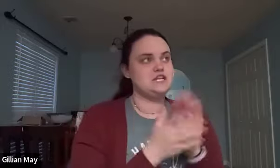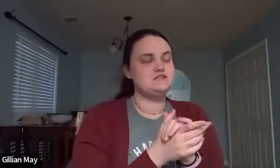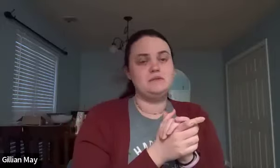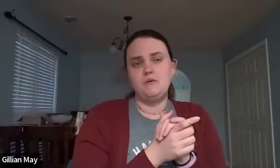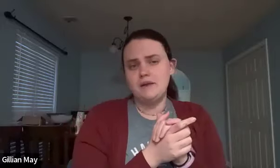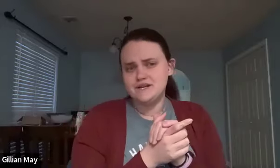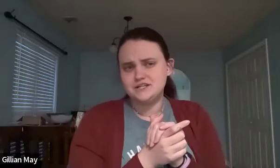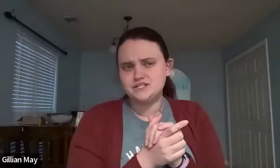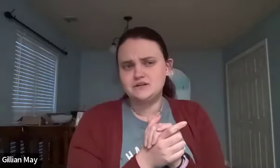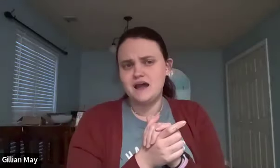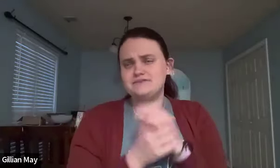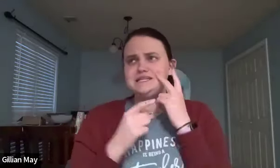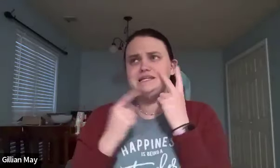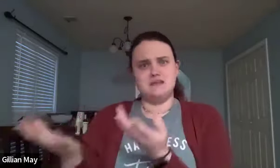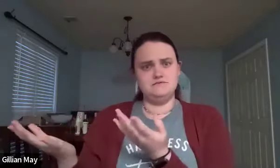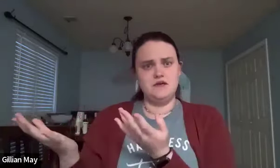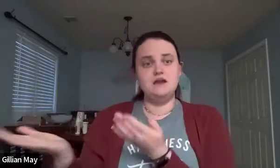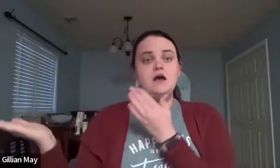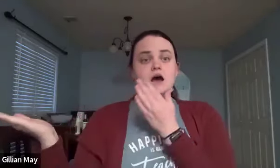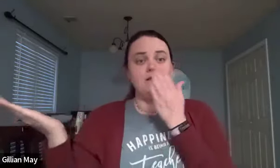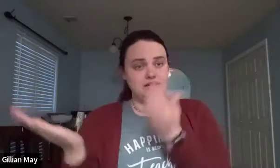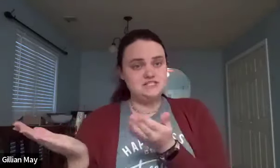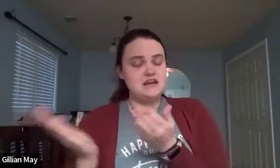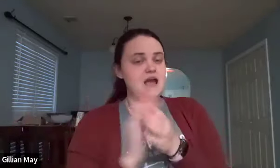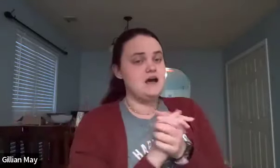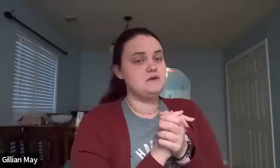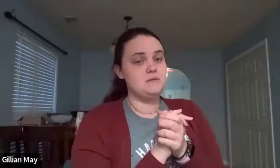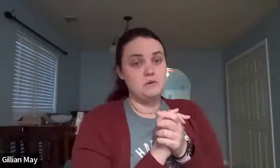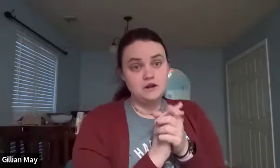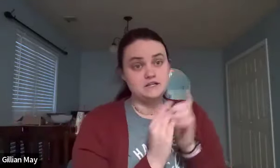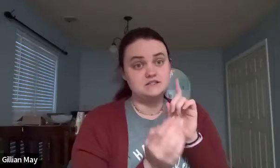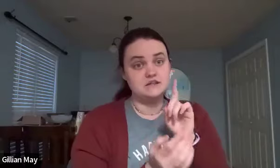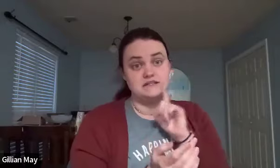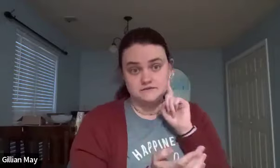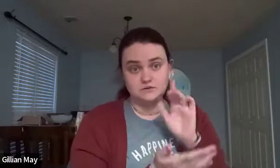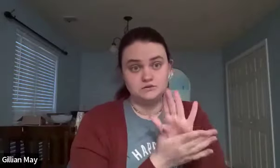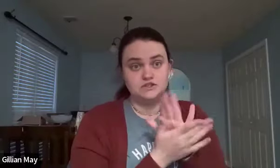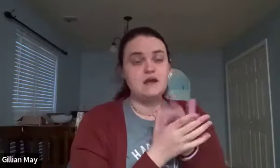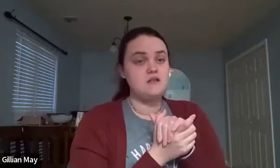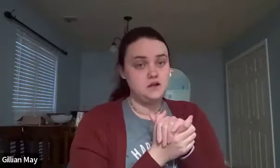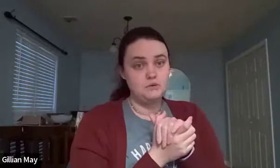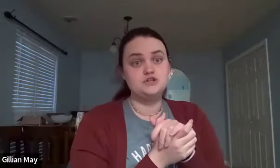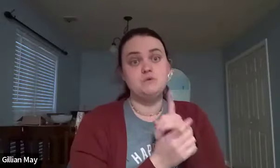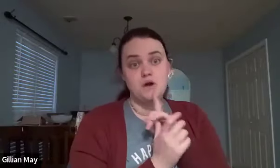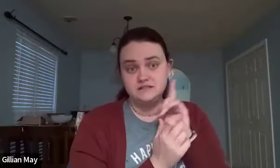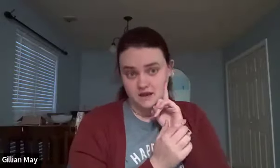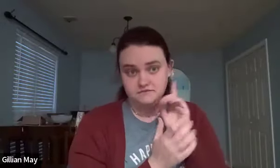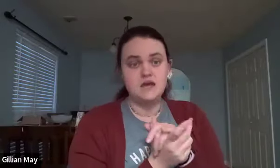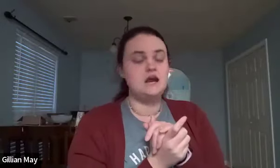where I'm like, well, I'm actually not sure if I've seen a sign for that. Like she said, I work at a deaf school. So I have a lot of coworkers who are deaf and